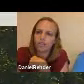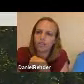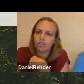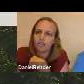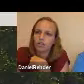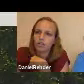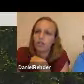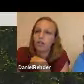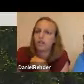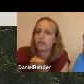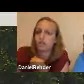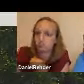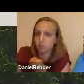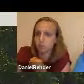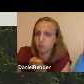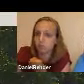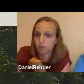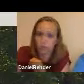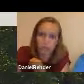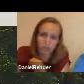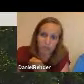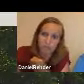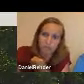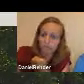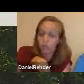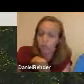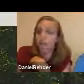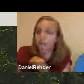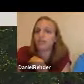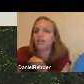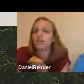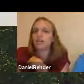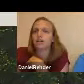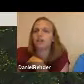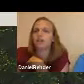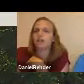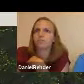different when you've gone and visited a place for maybe a few weeks or a few months.